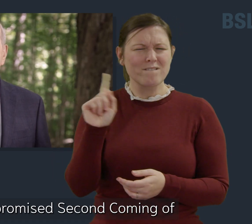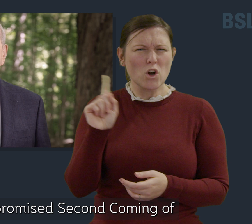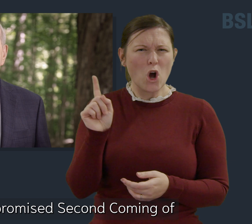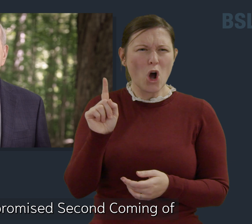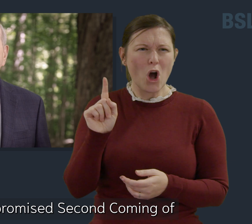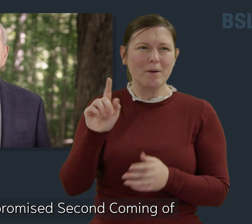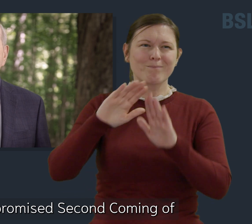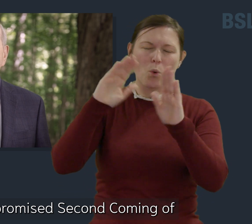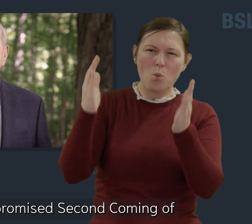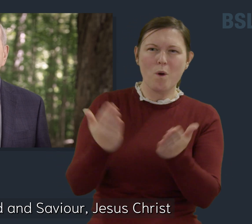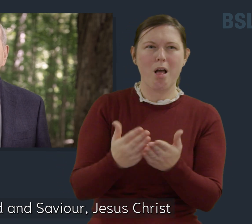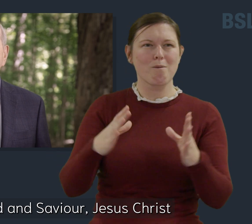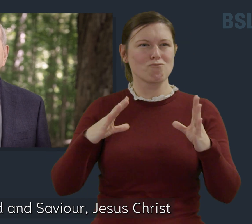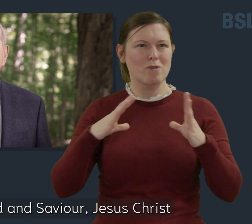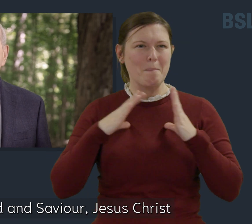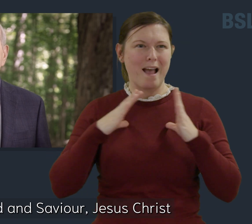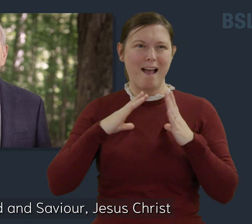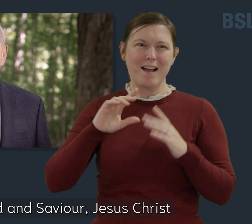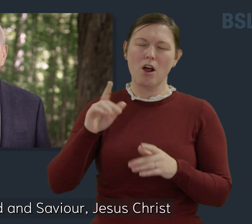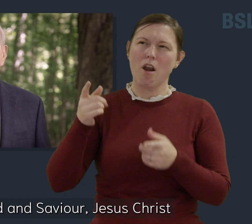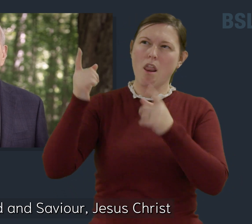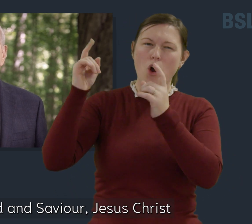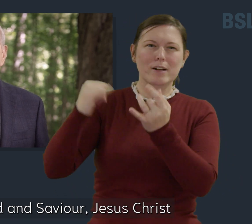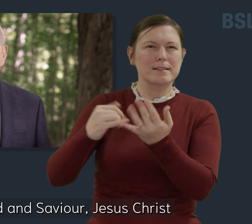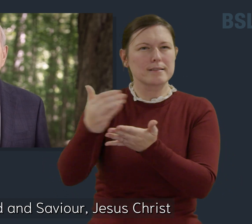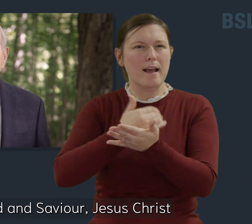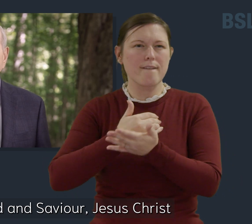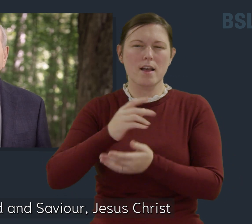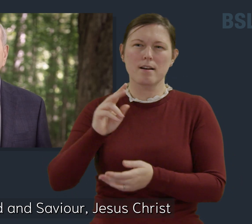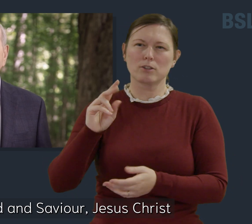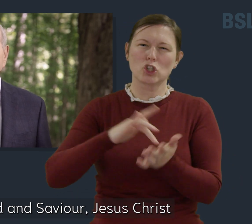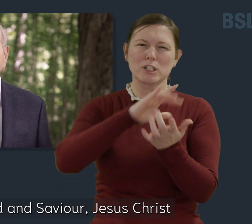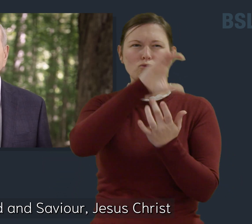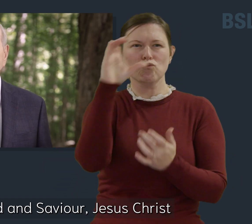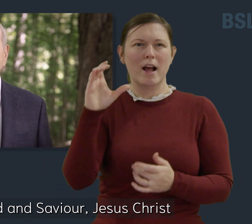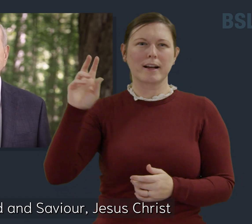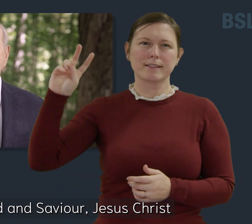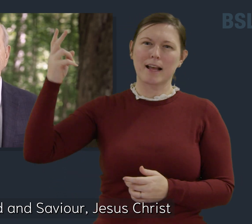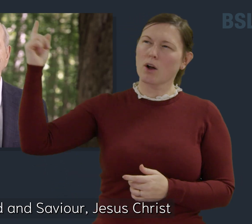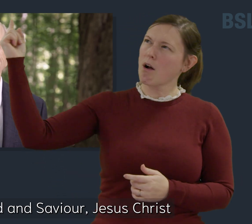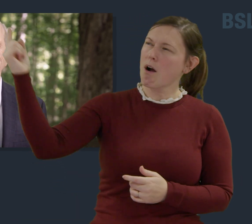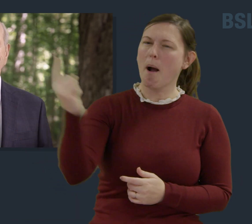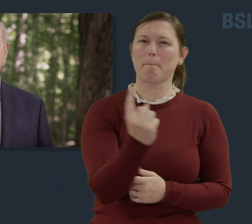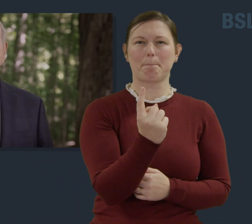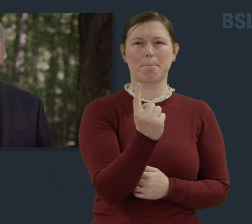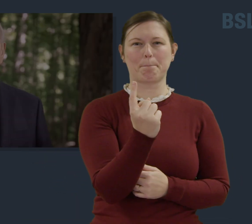for the promised second coming of our Lord and Savior, Jesus Christ.